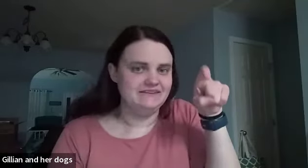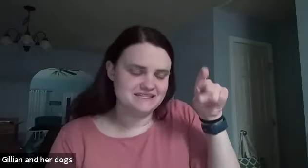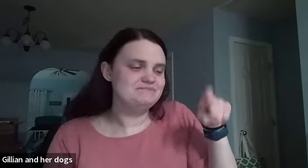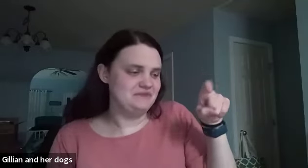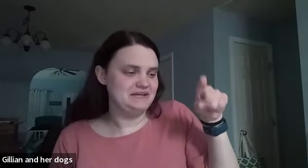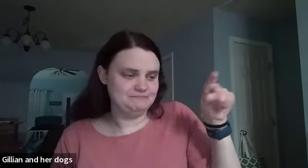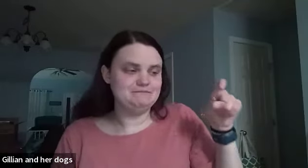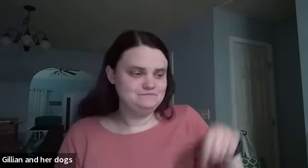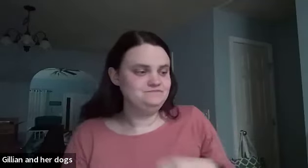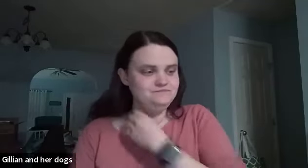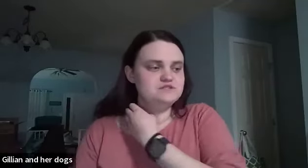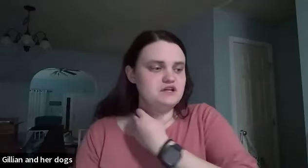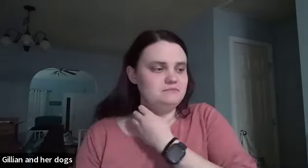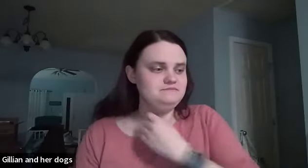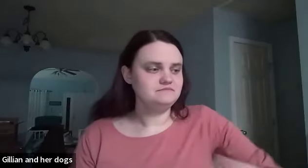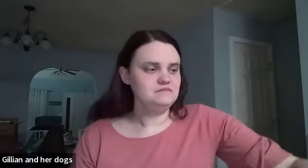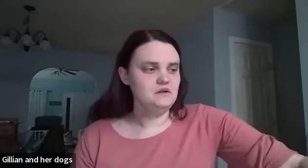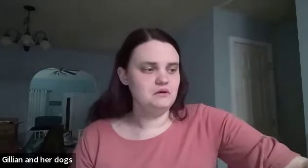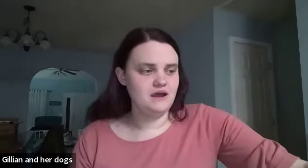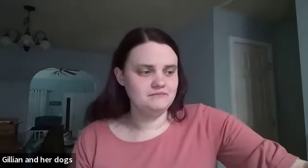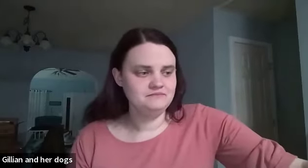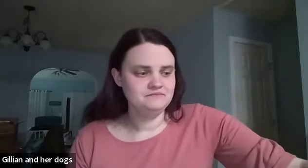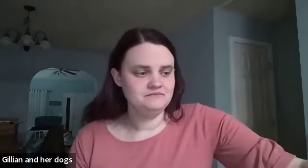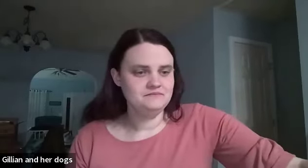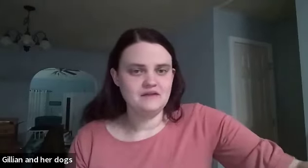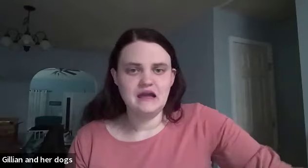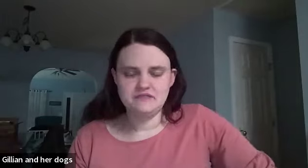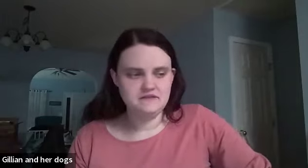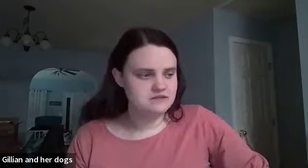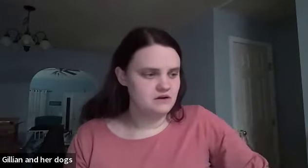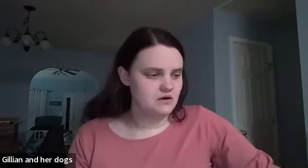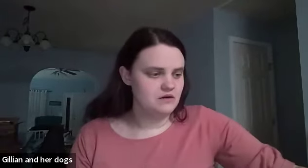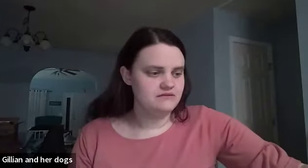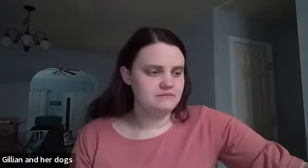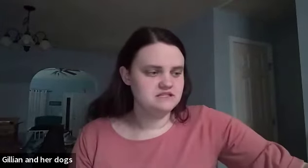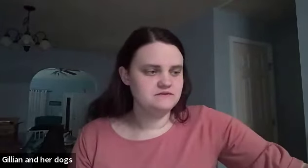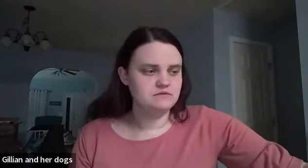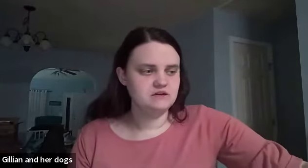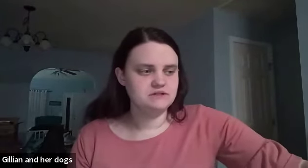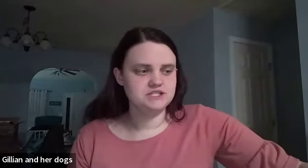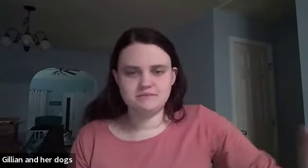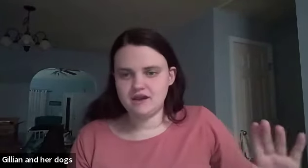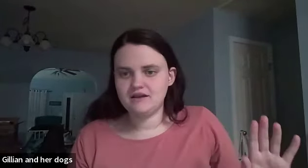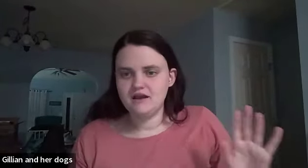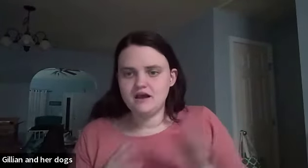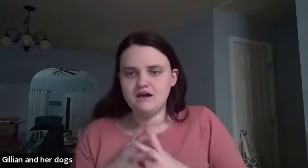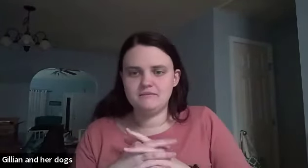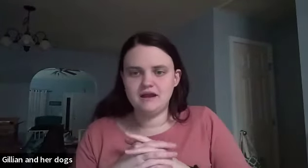it. So, okay. I think that was all. If I missed a few, we can always check back. I